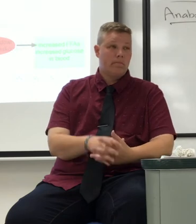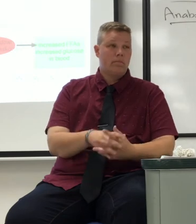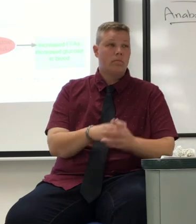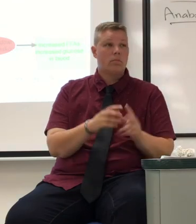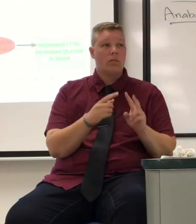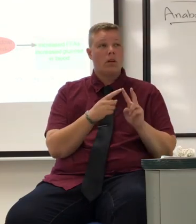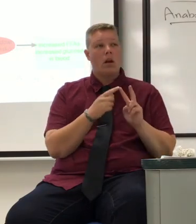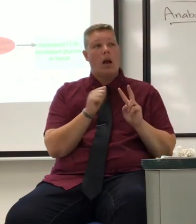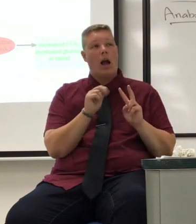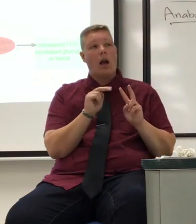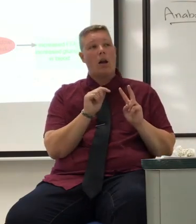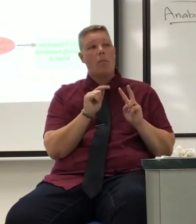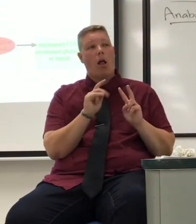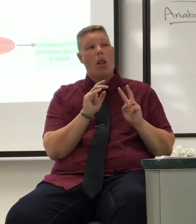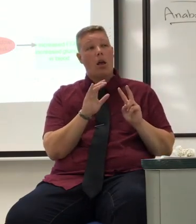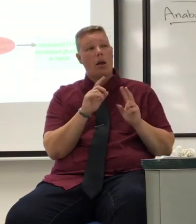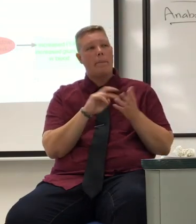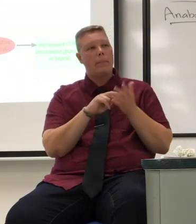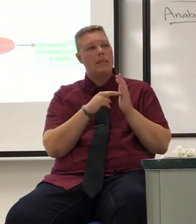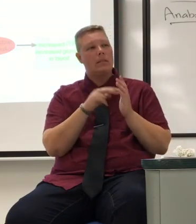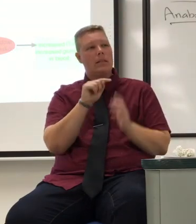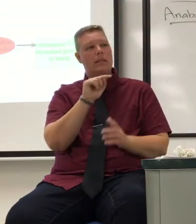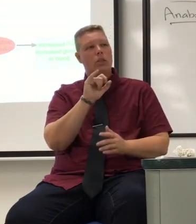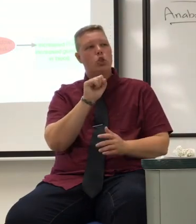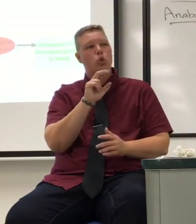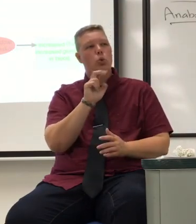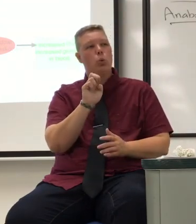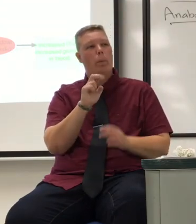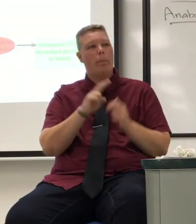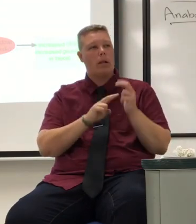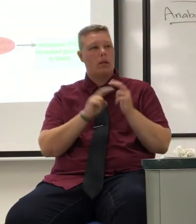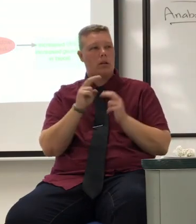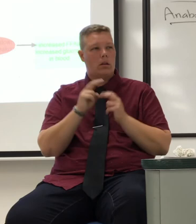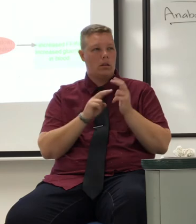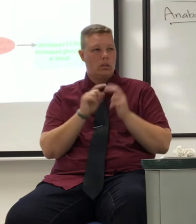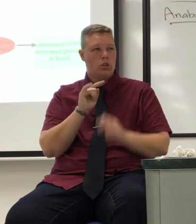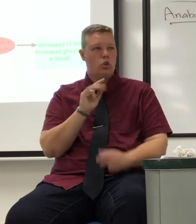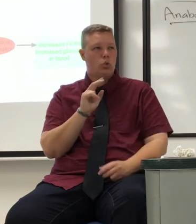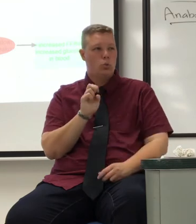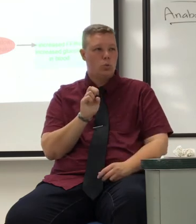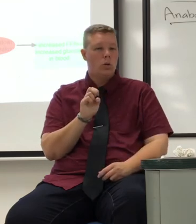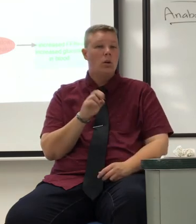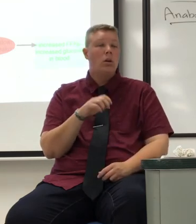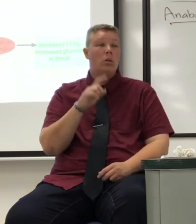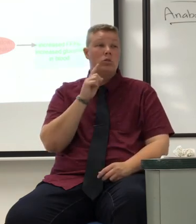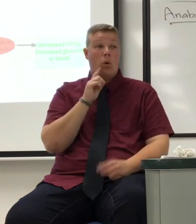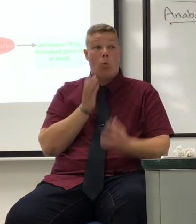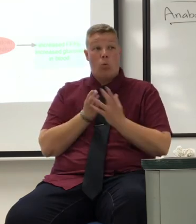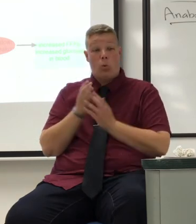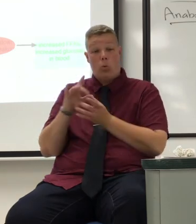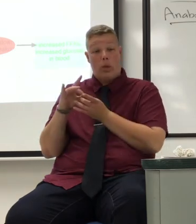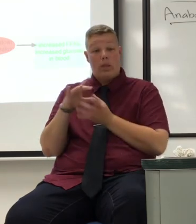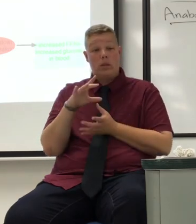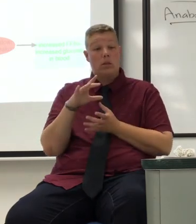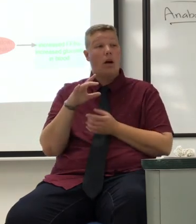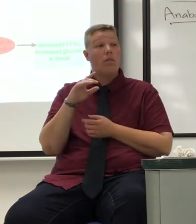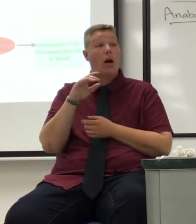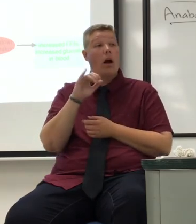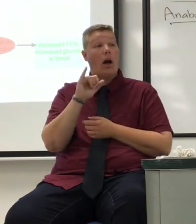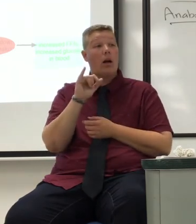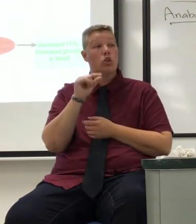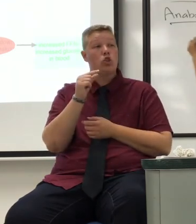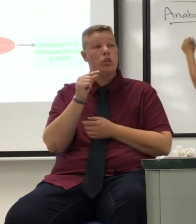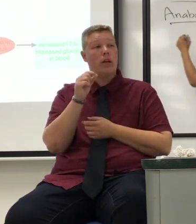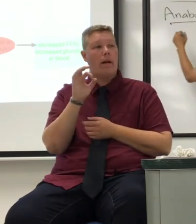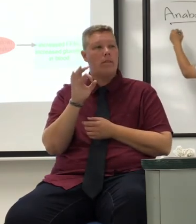Anabolic in physiology means tissue building. So, okay, through the release of IGFs, let's be